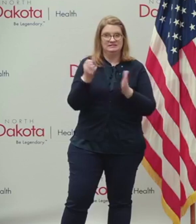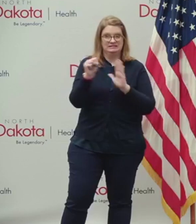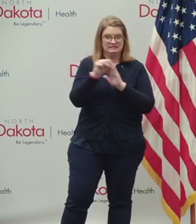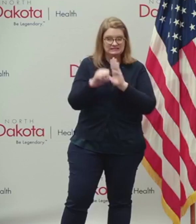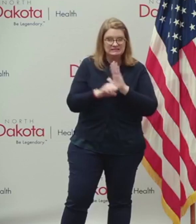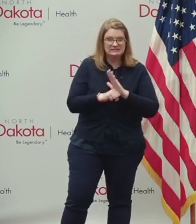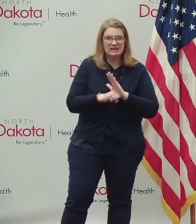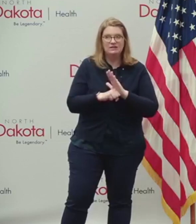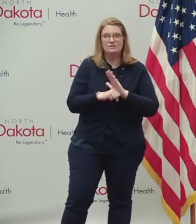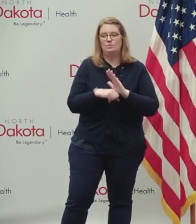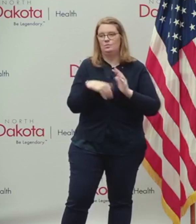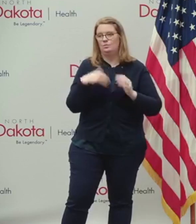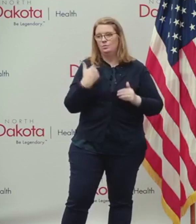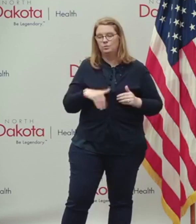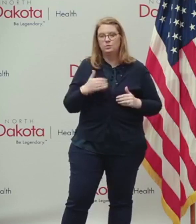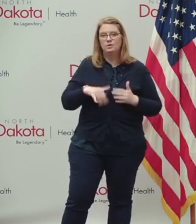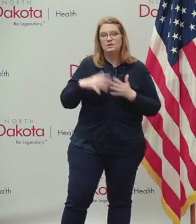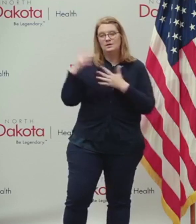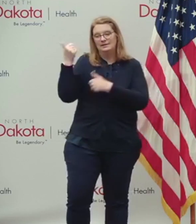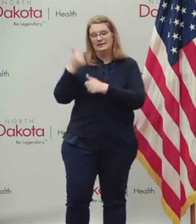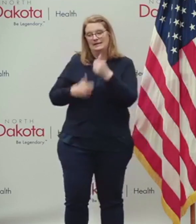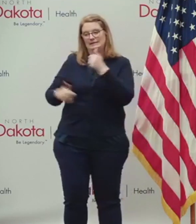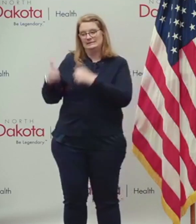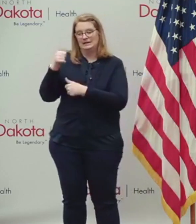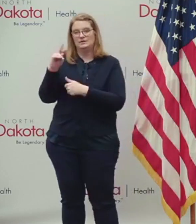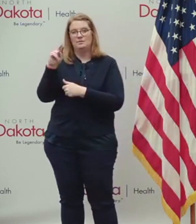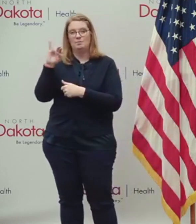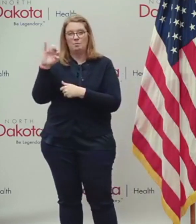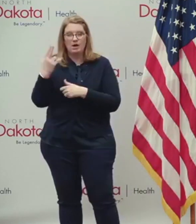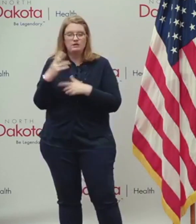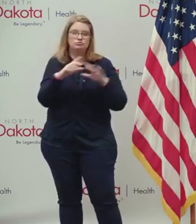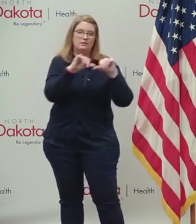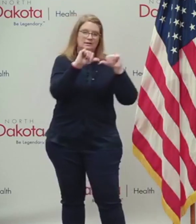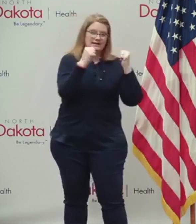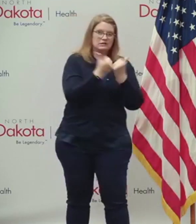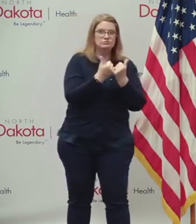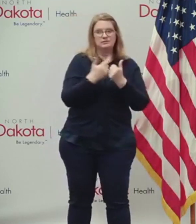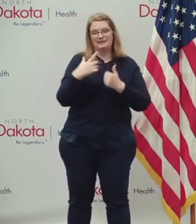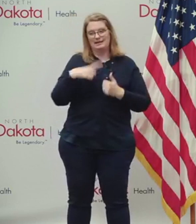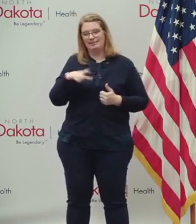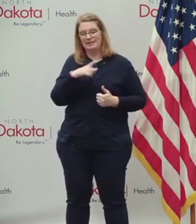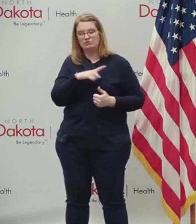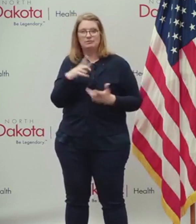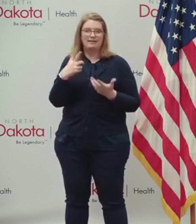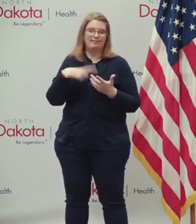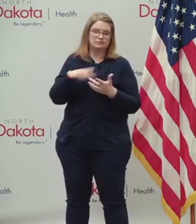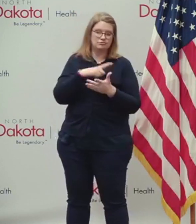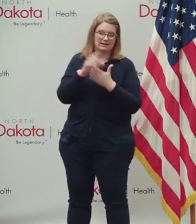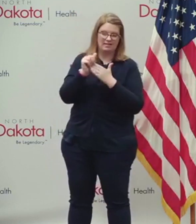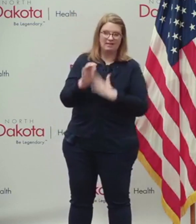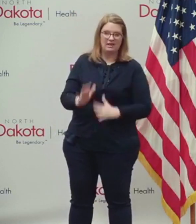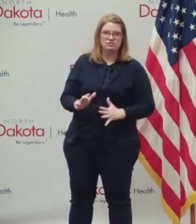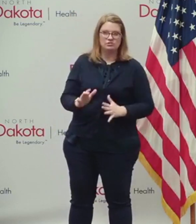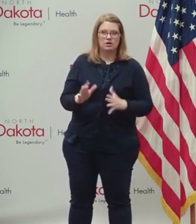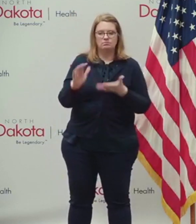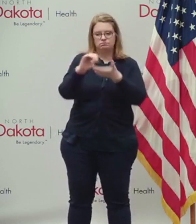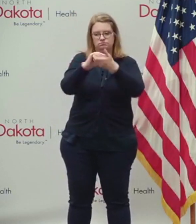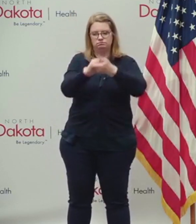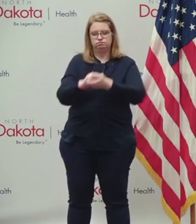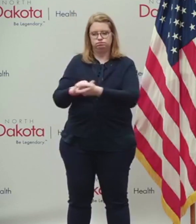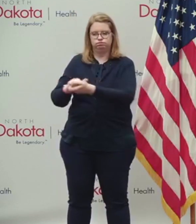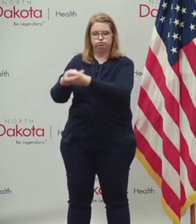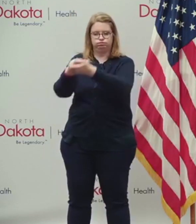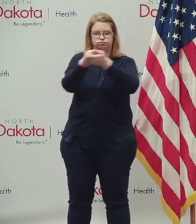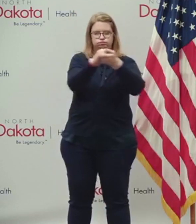collaboration between the executive branch, the agencies, and the legislature and legislative leadership during a time when the legislature is not